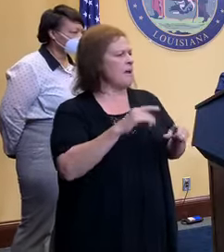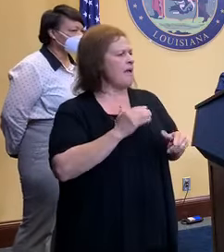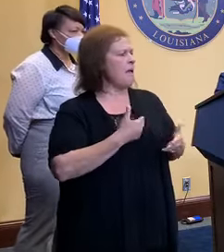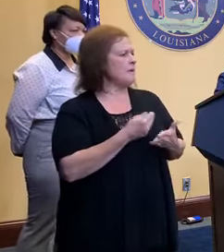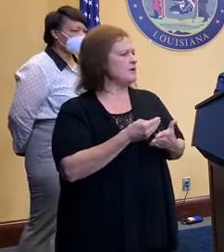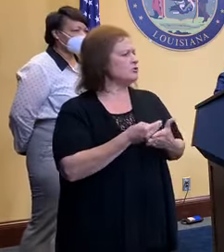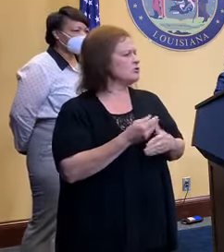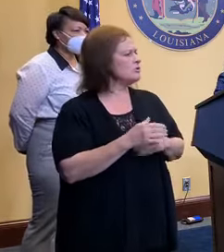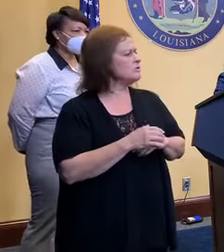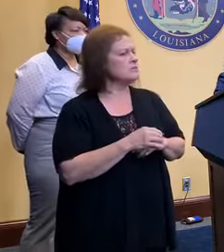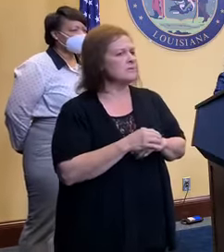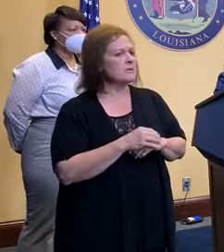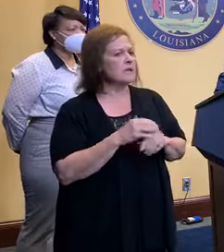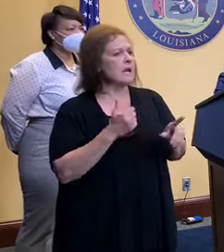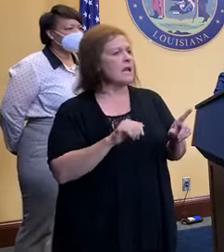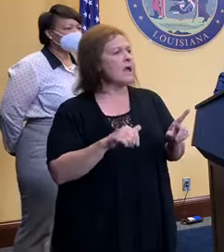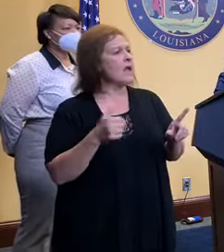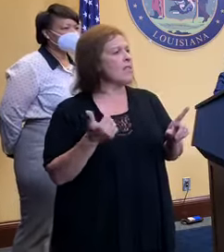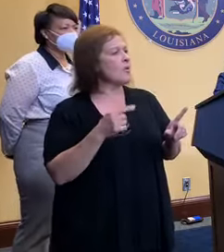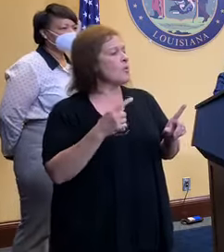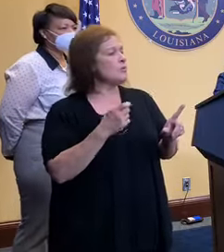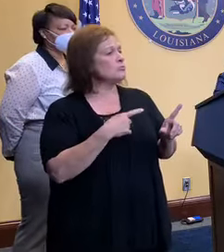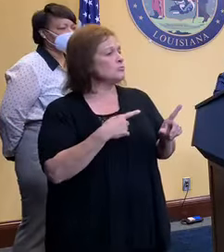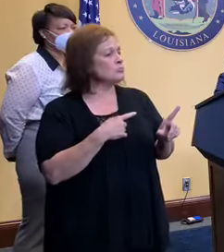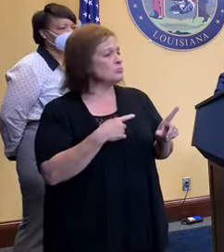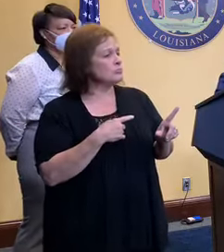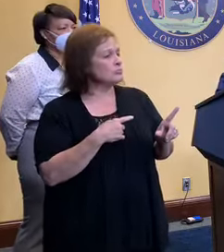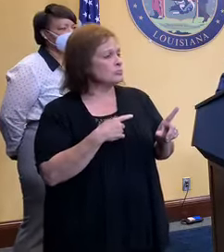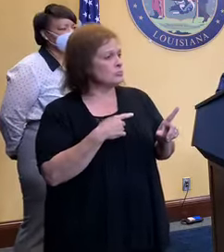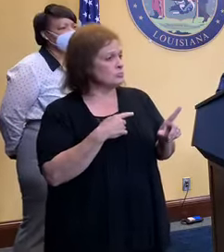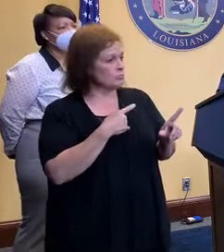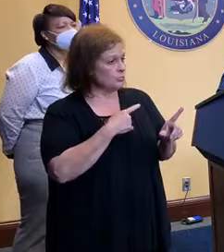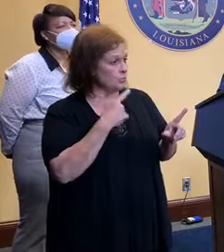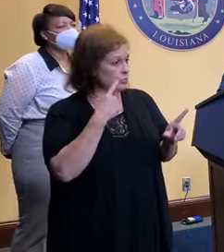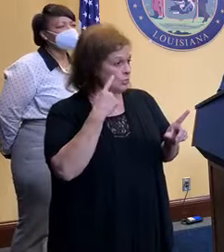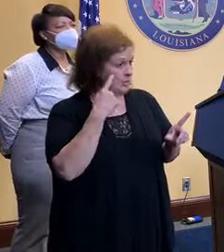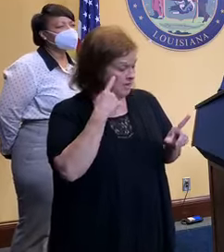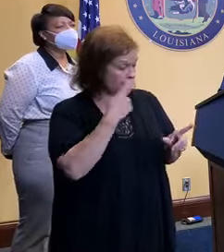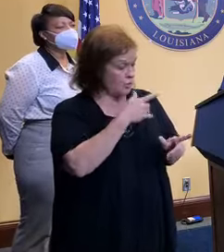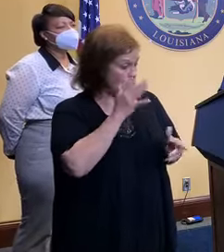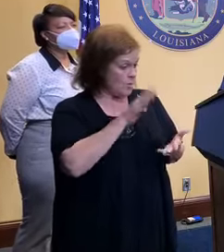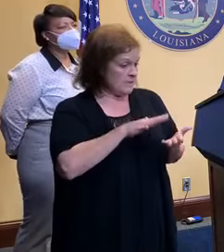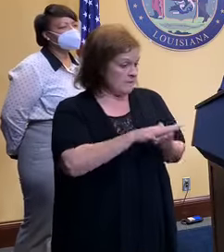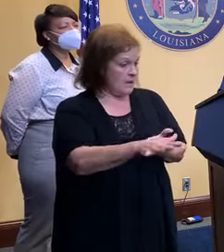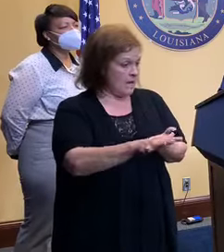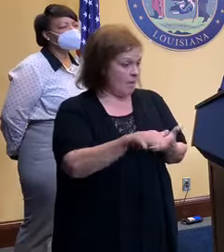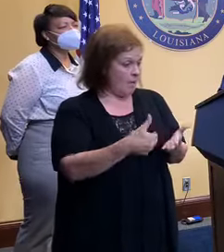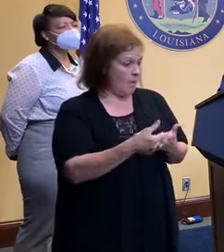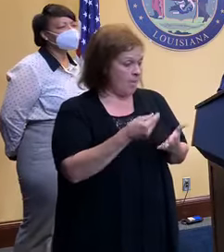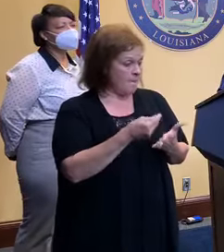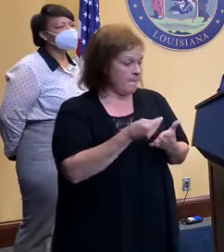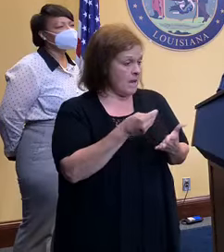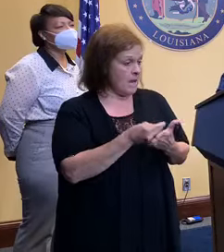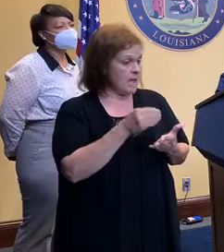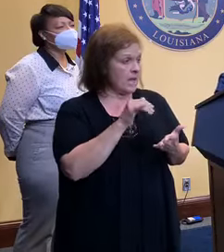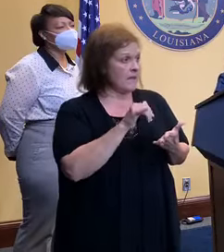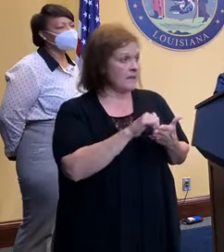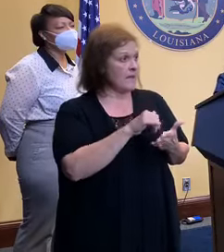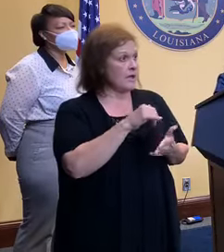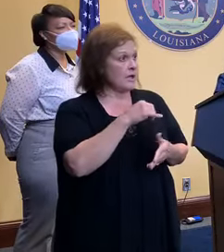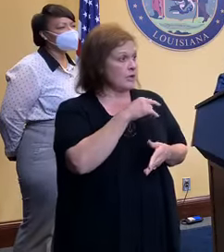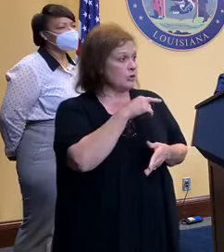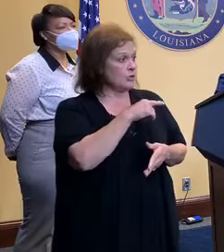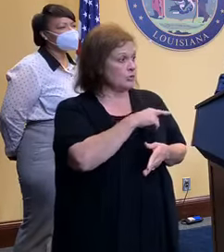Any other questions pertaining to the cyber attack? Yes. Do you think you'll spend all the money that is estimated to